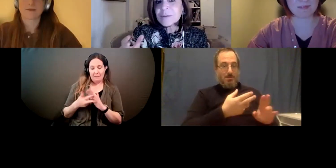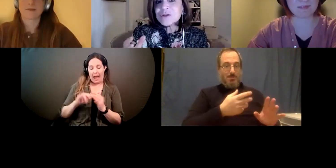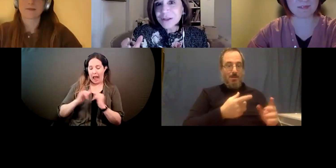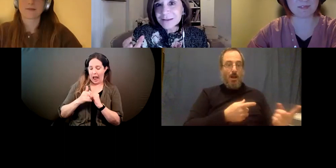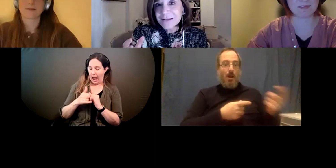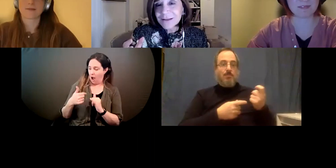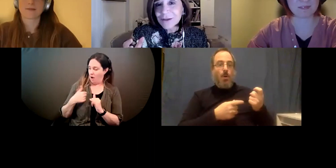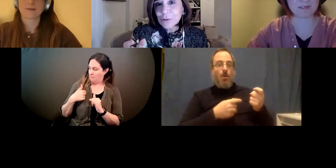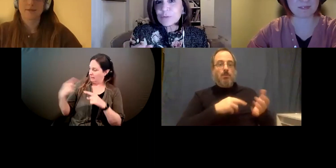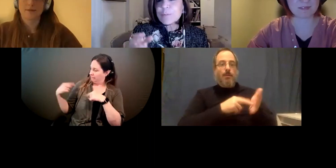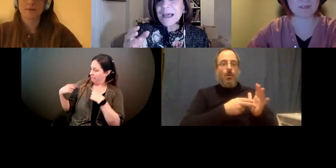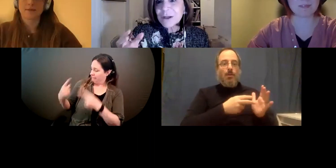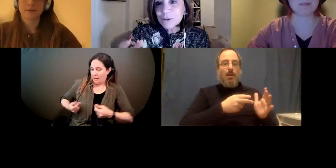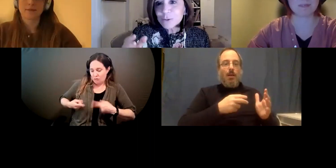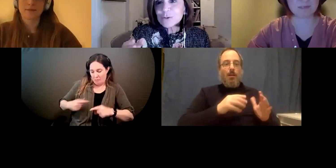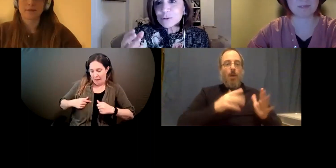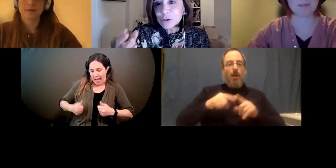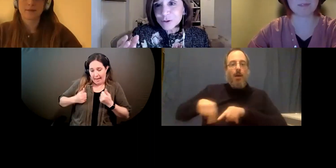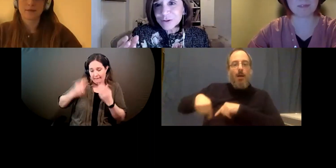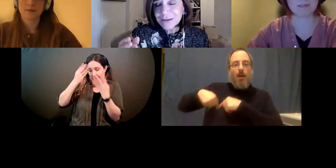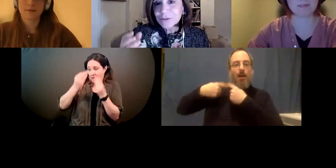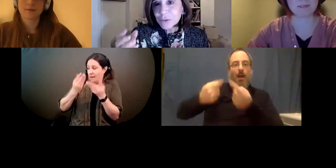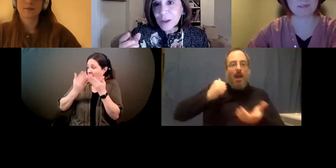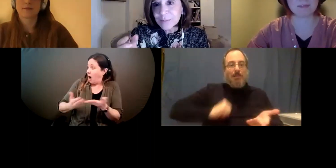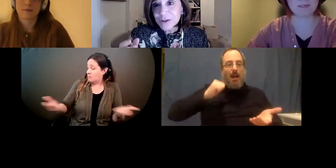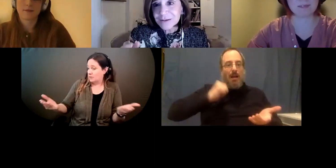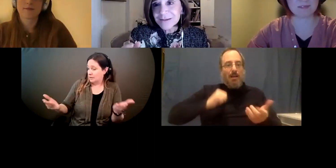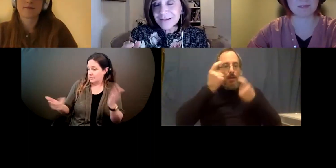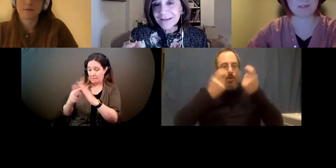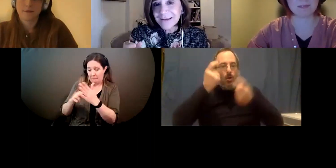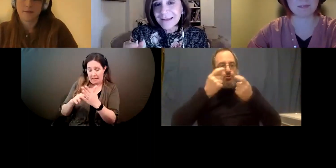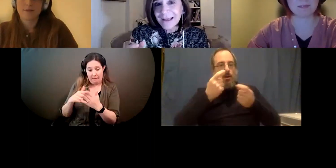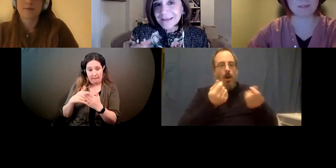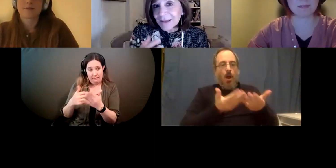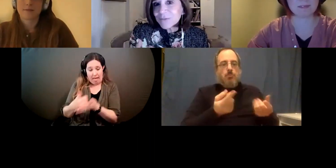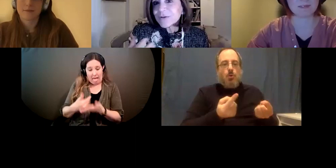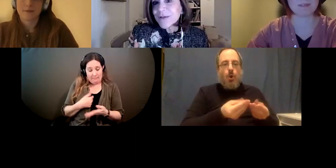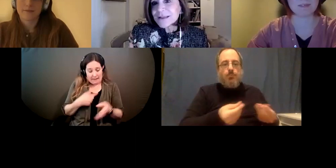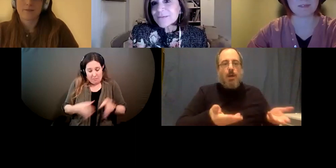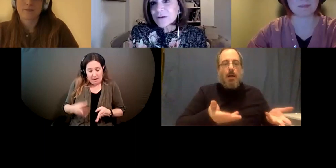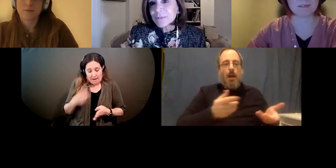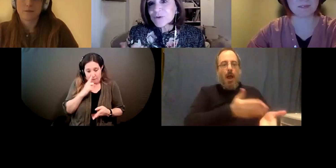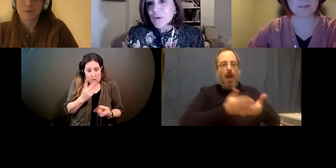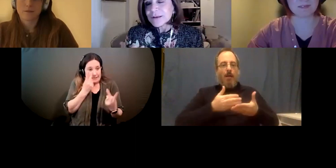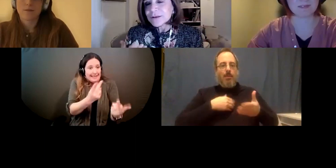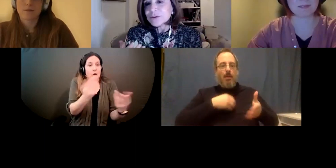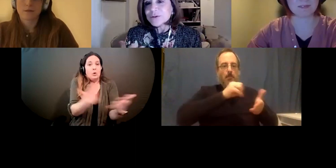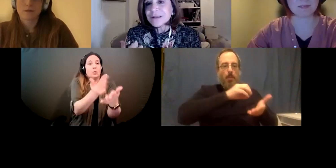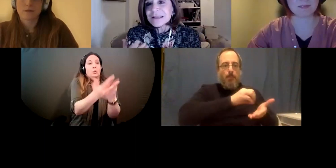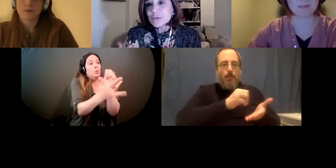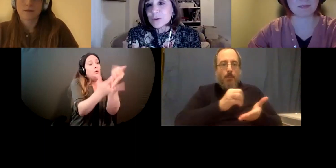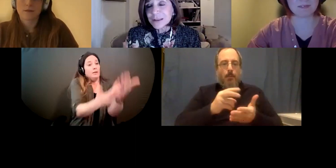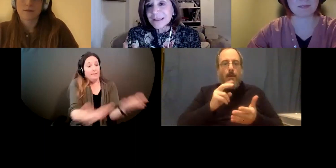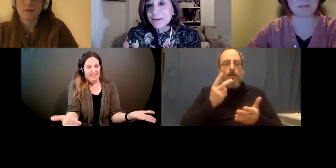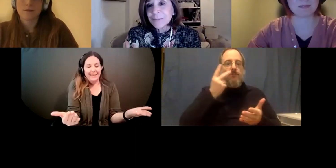about objects prepare you to look at new objects? And I feel that is very much why I included